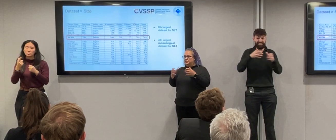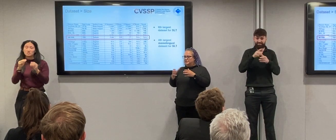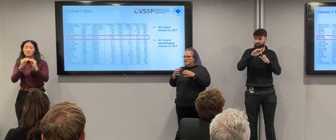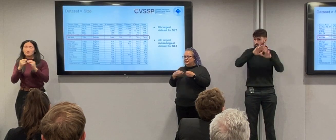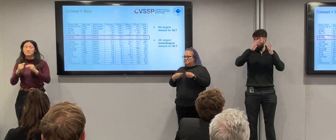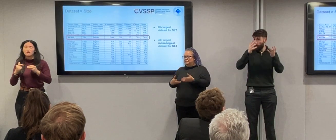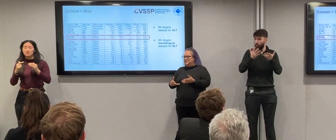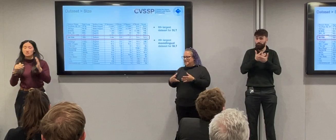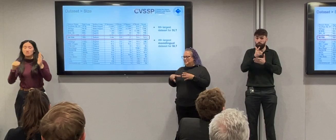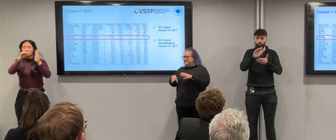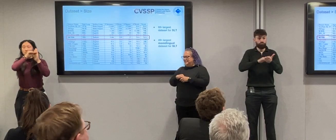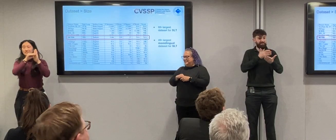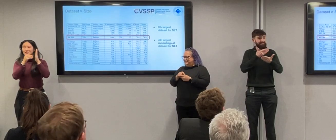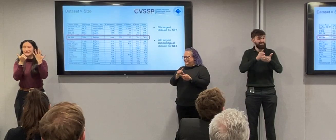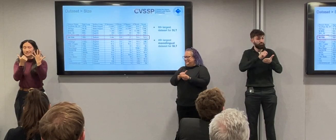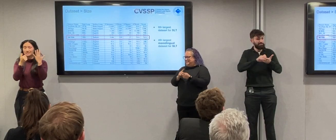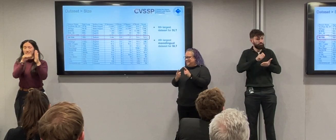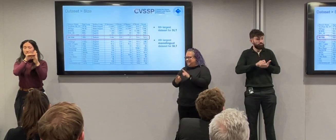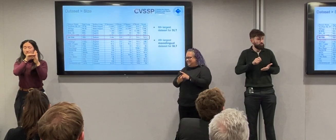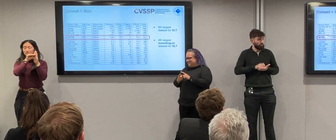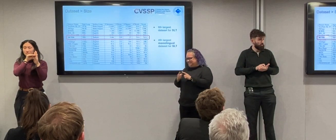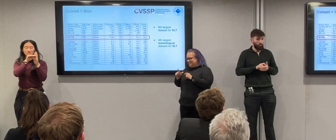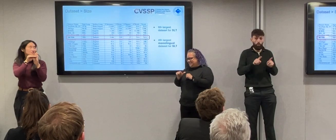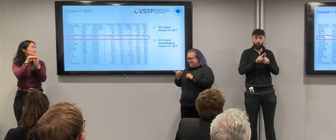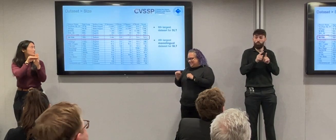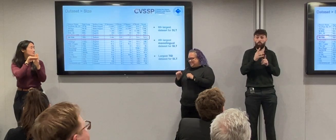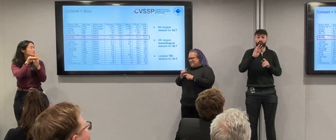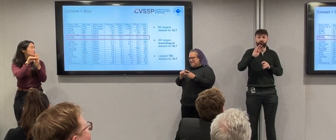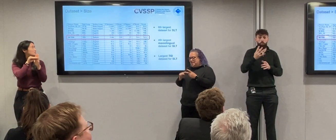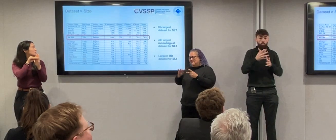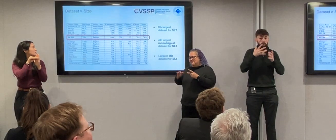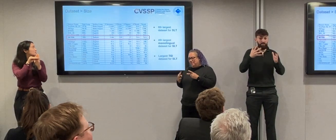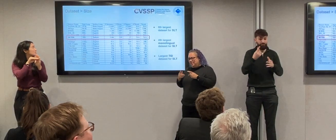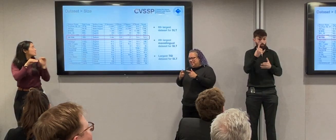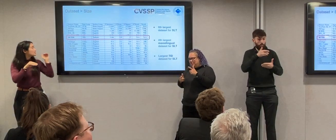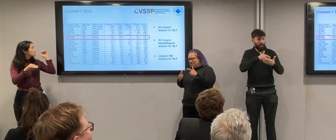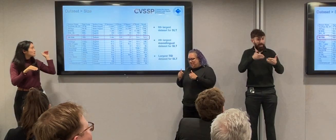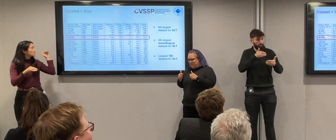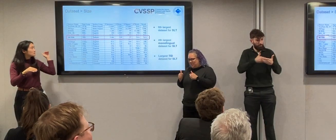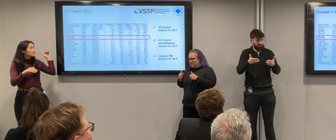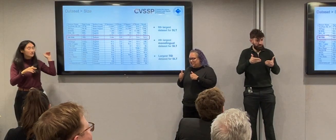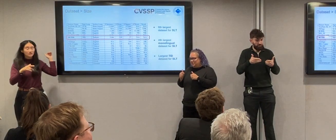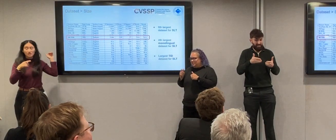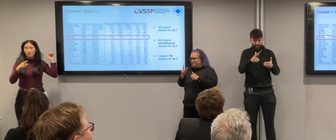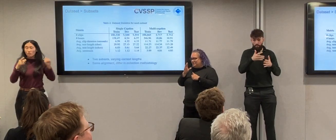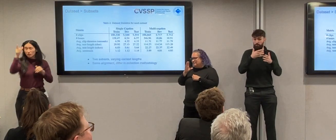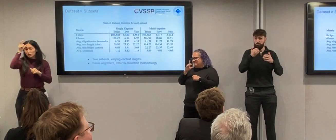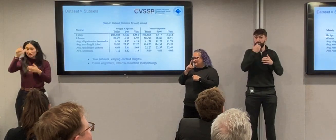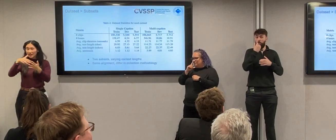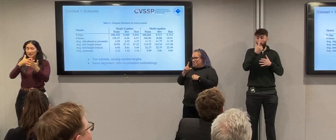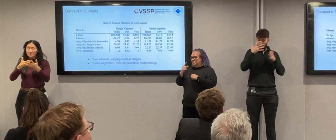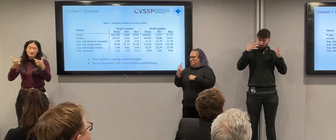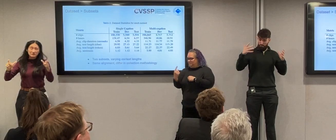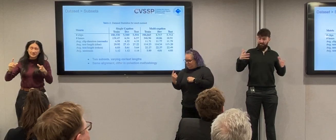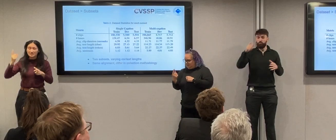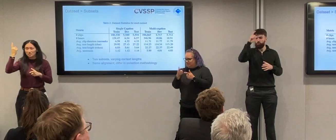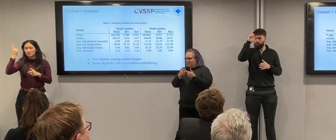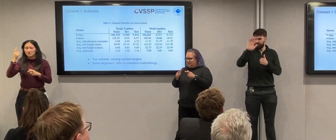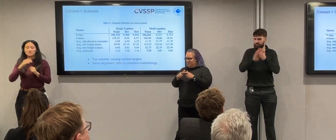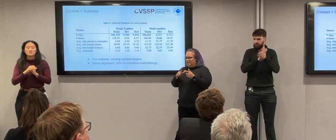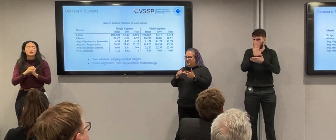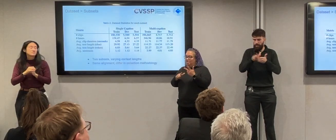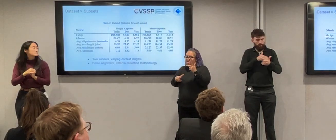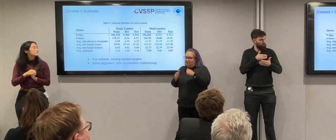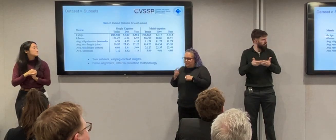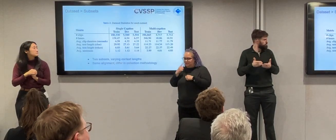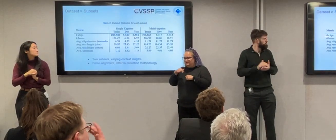translation literature, and it's the 4th largest monolingual one, and it's the largest one for Turkish Sign Language. We